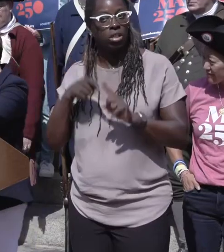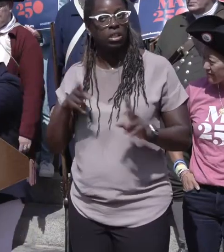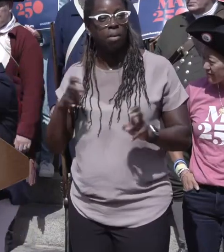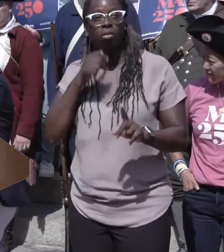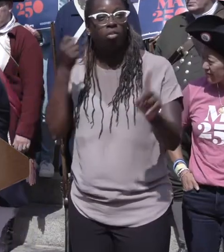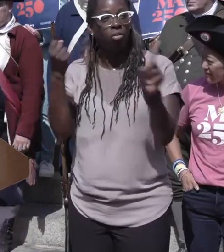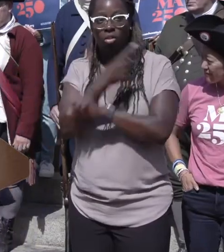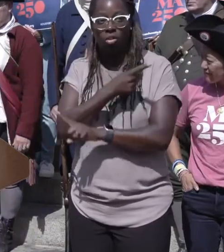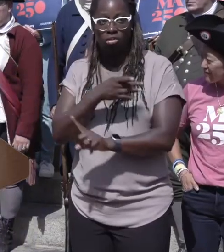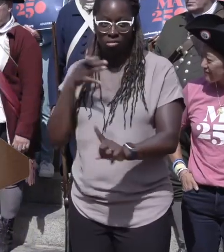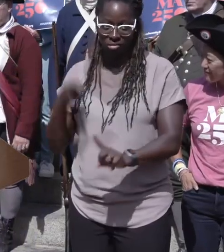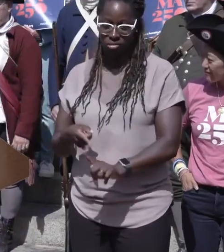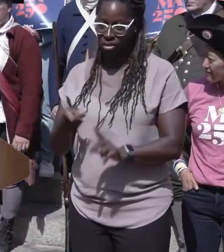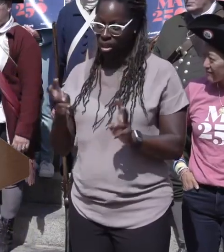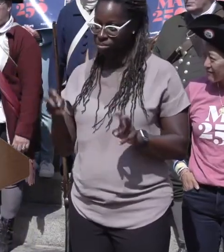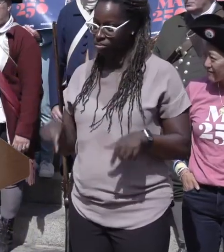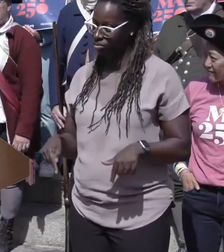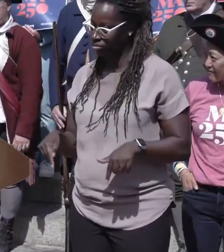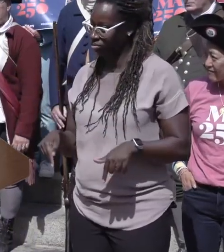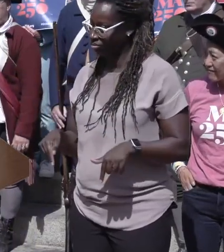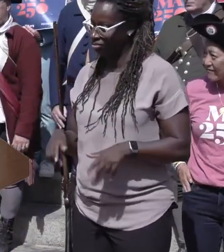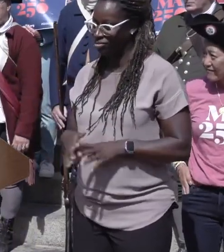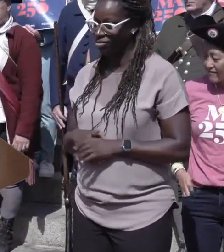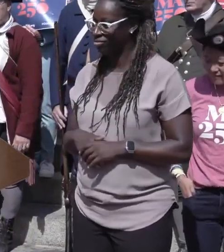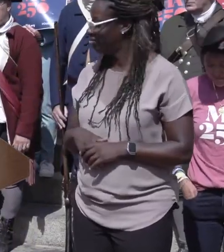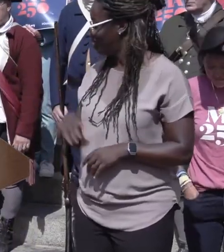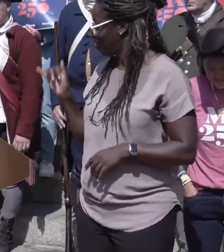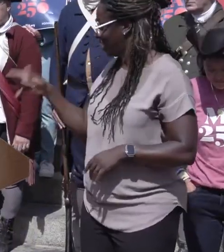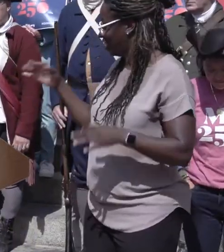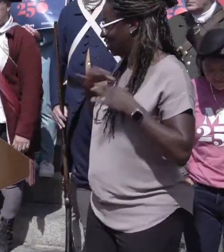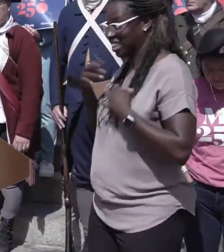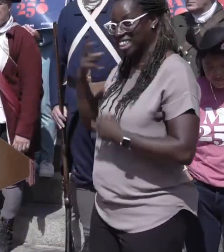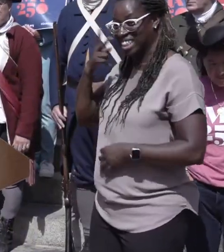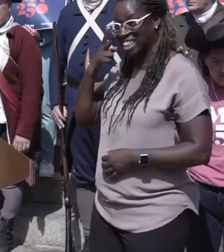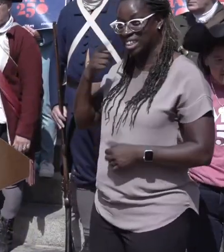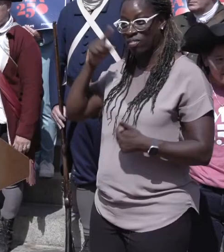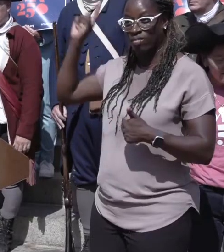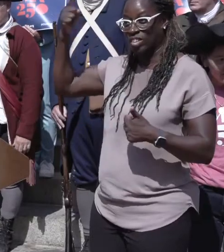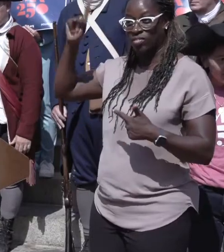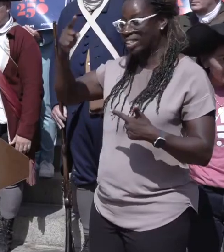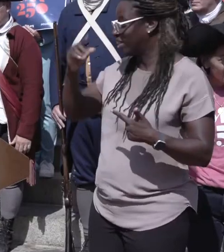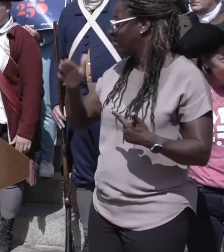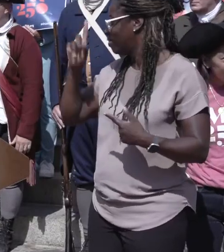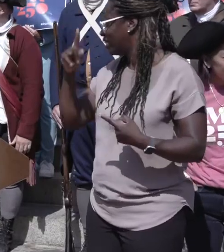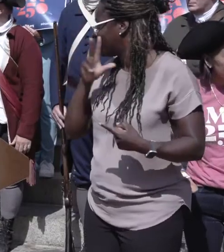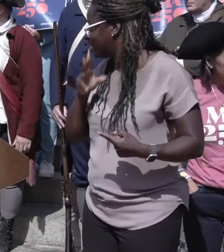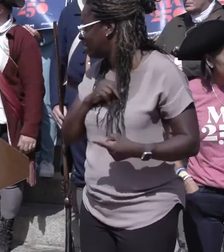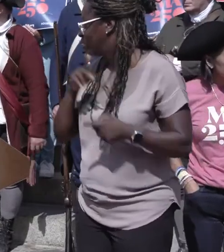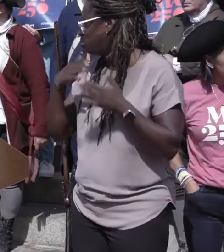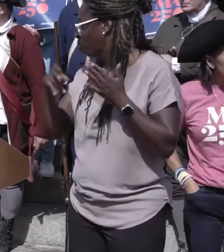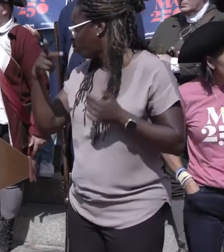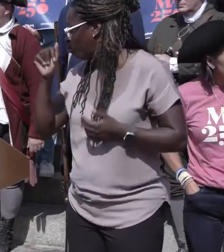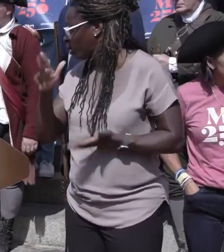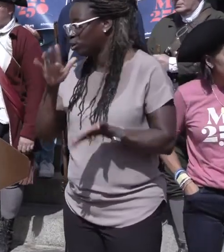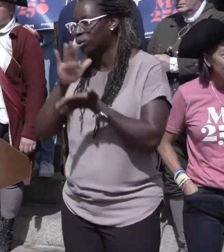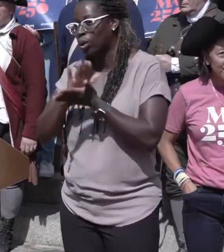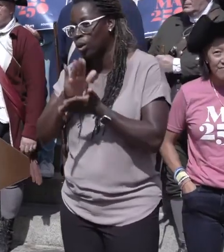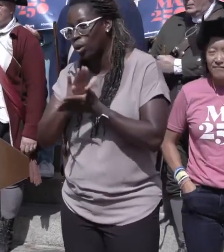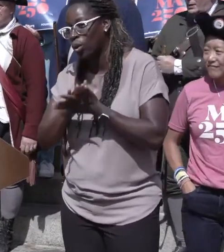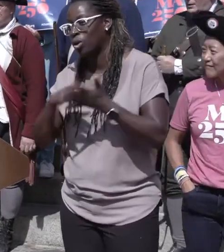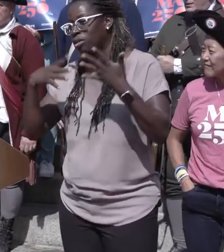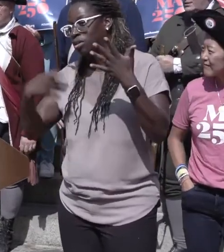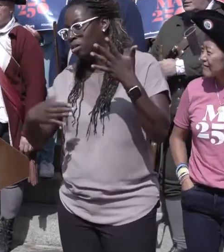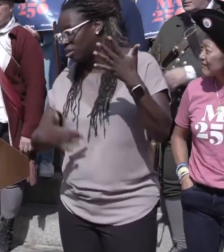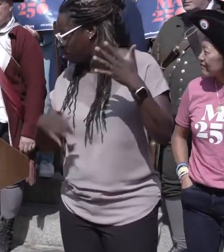to share with you, this is the T-shirt, which lists out some of the many firsts in this great state